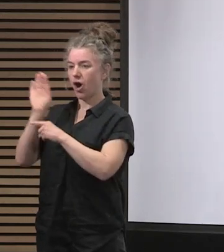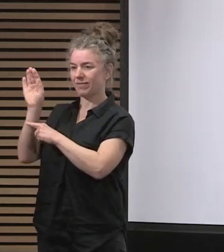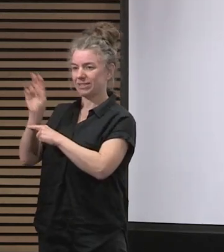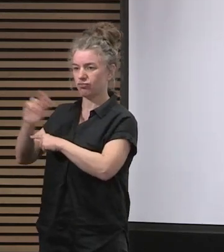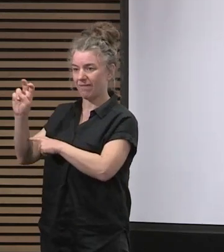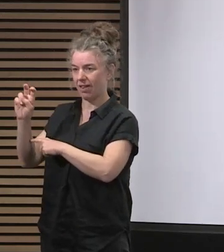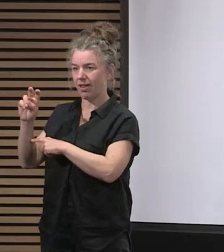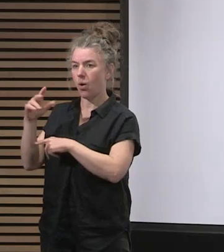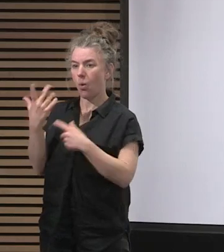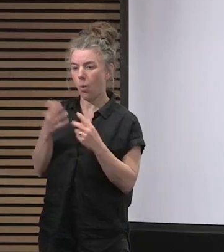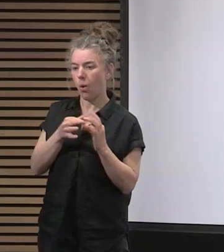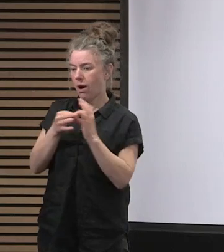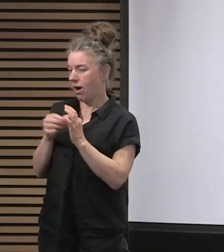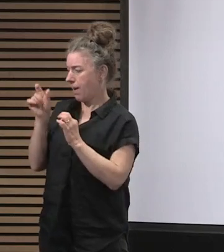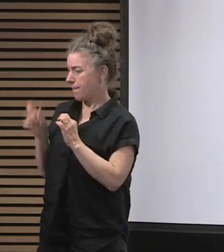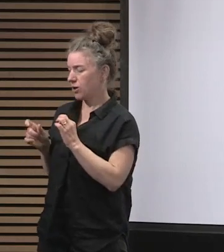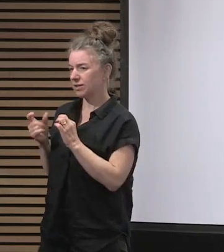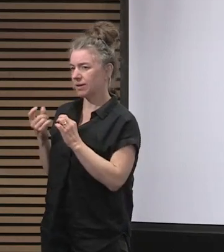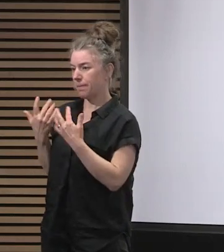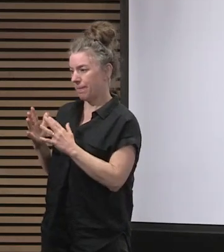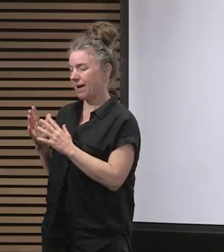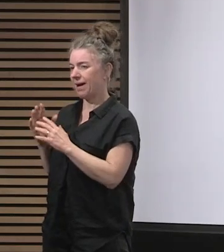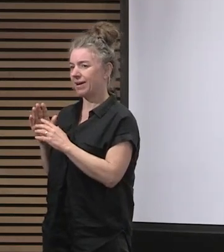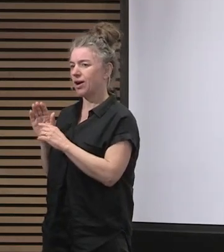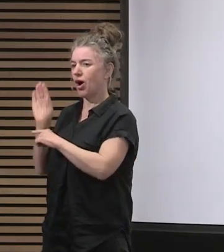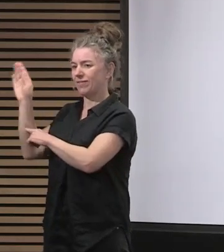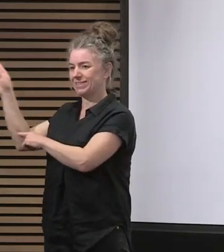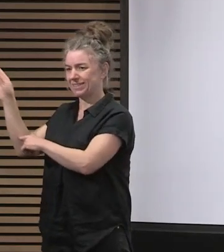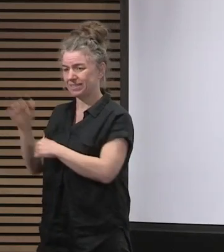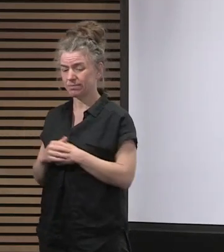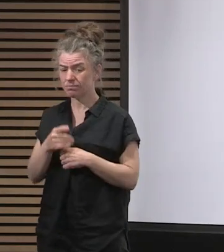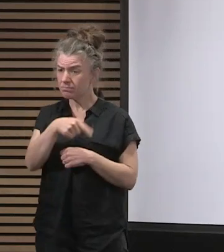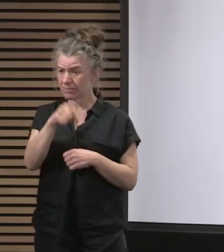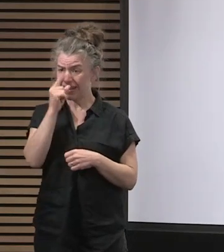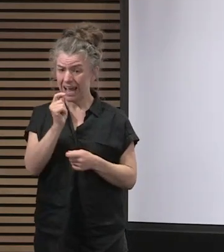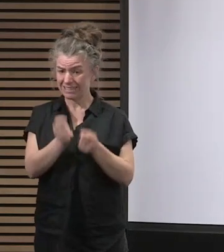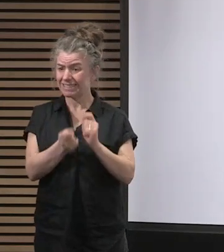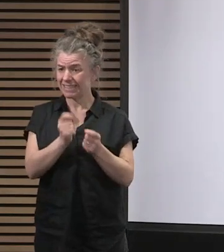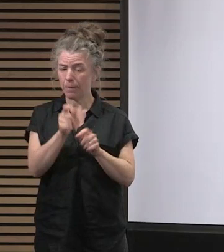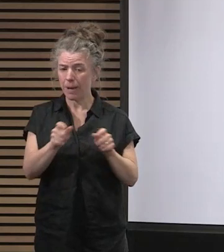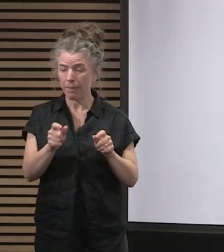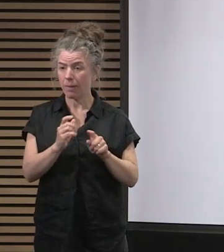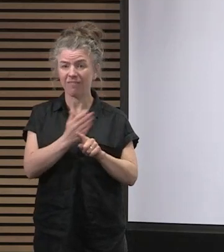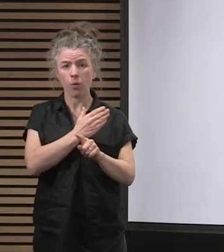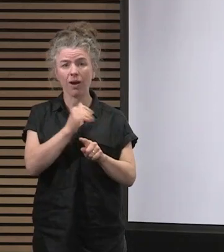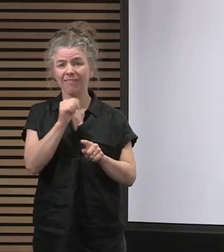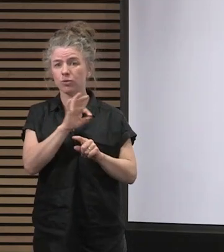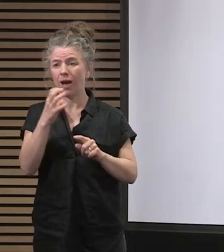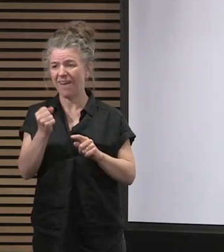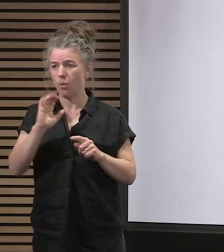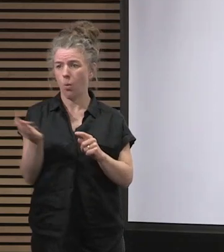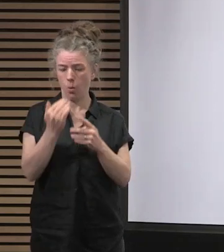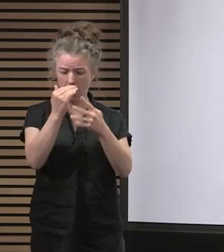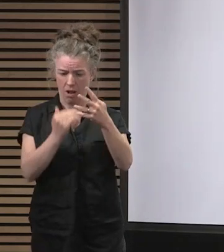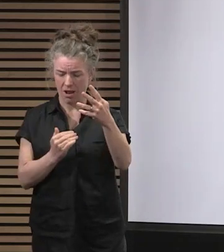of a confirmed or probable case, notwithstanding there was already that ability for them to test someone even if they didn't fulfil those criteria. So that